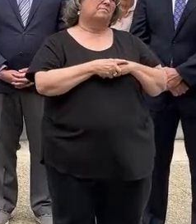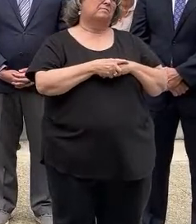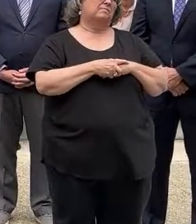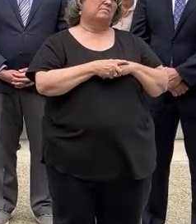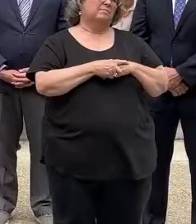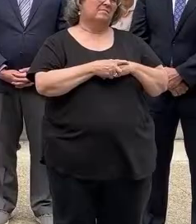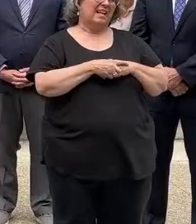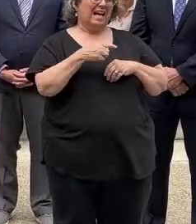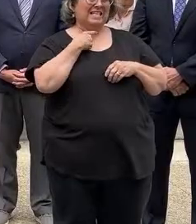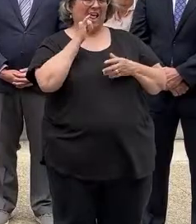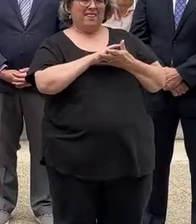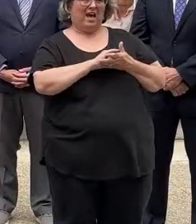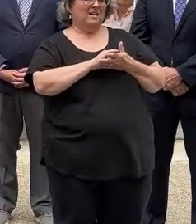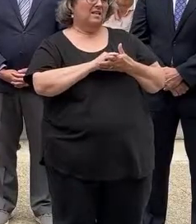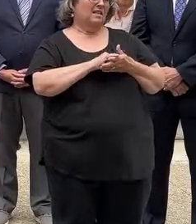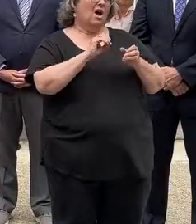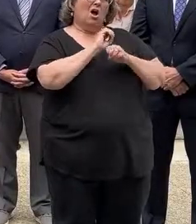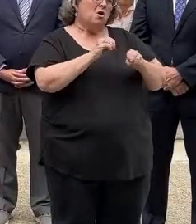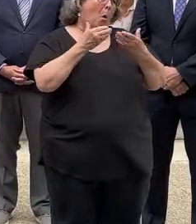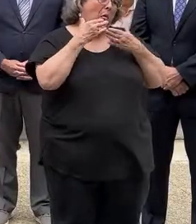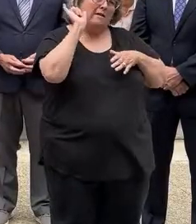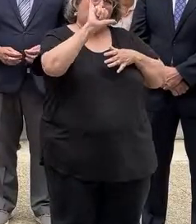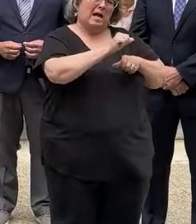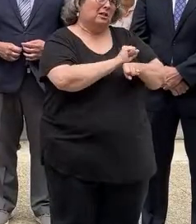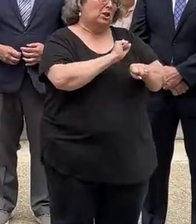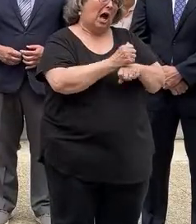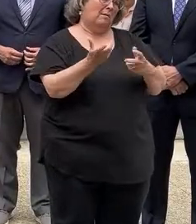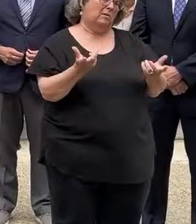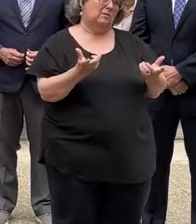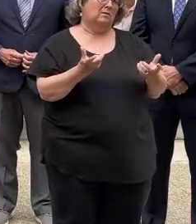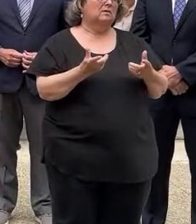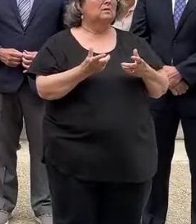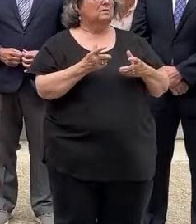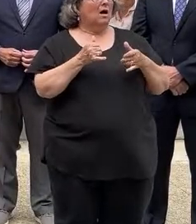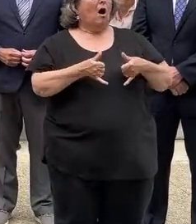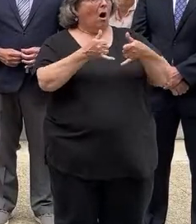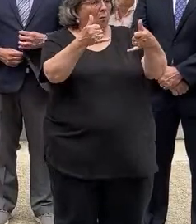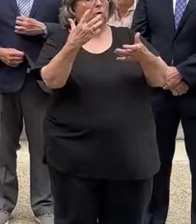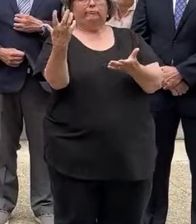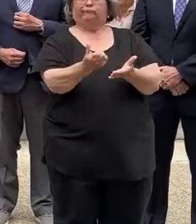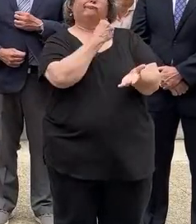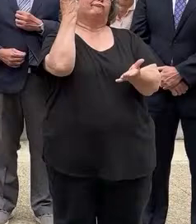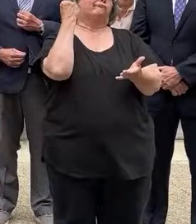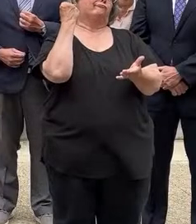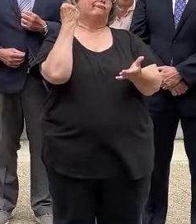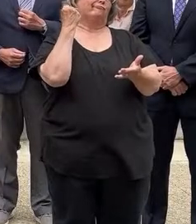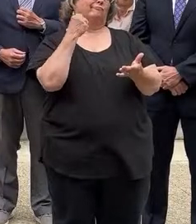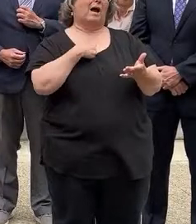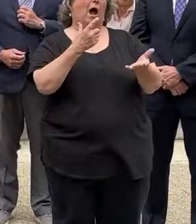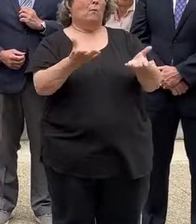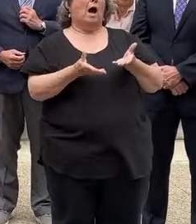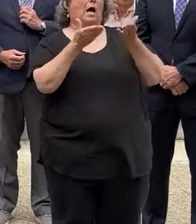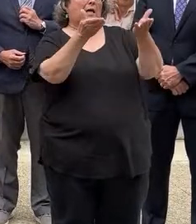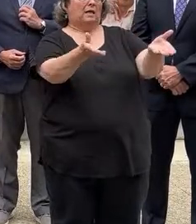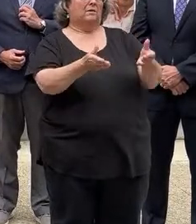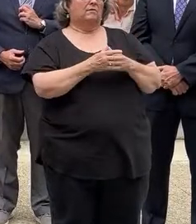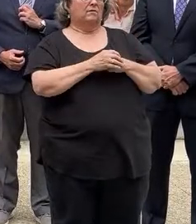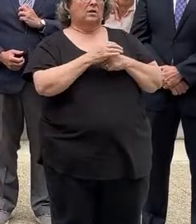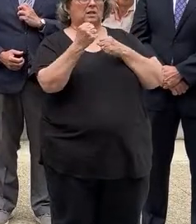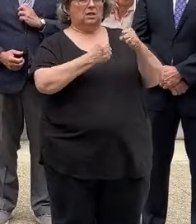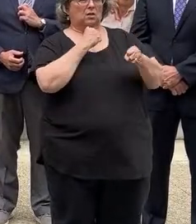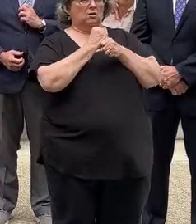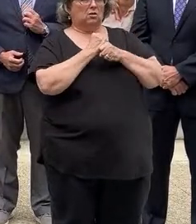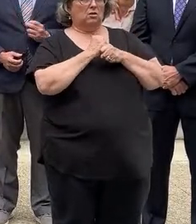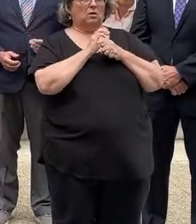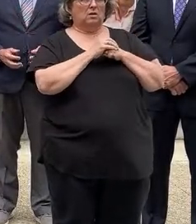like I said, it's a thankless job sometimes, but the award is well deserved, And I would like to award this